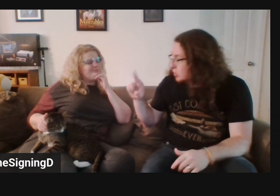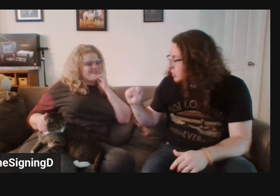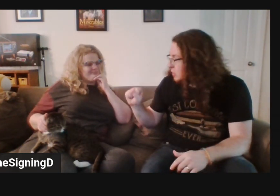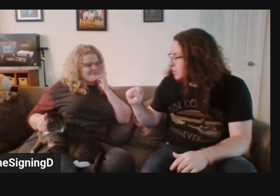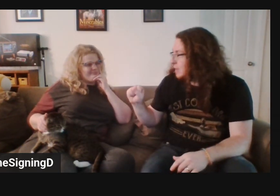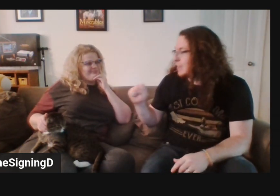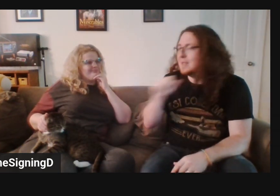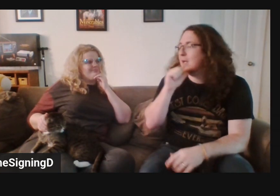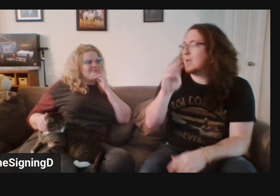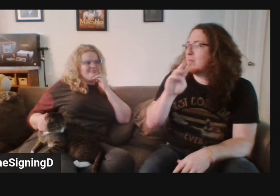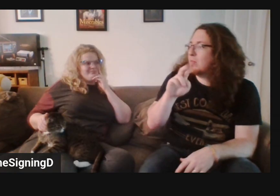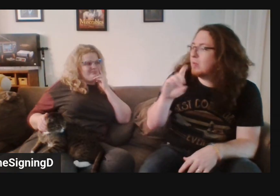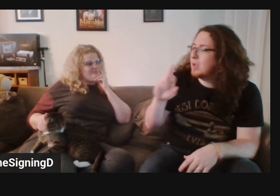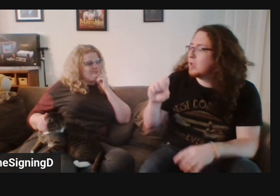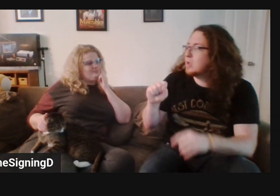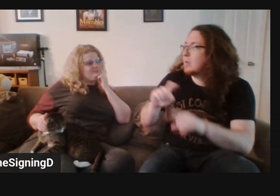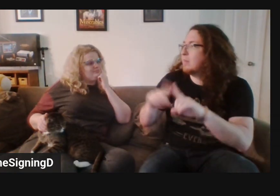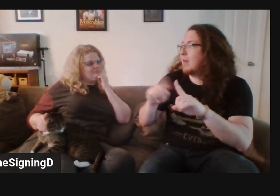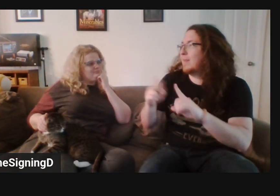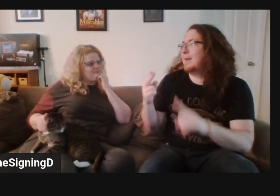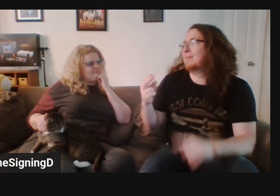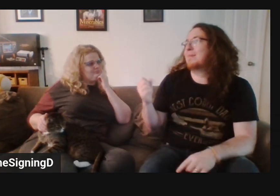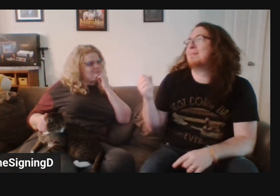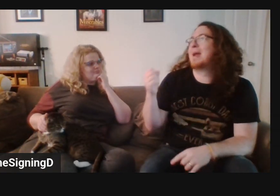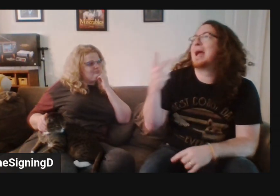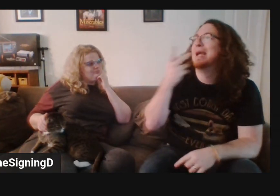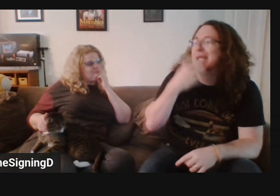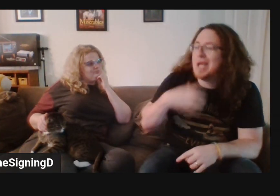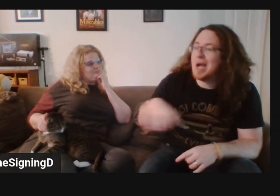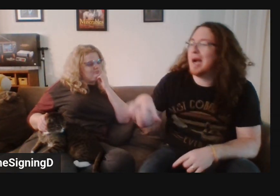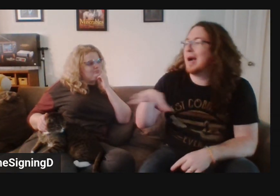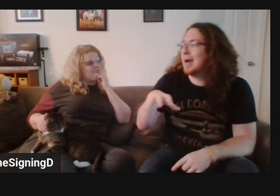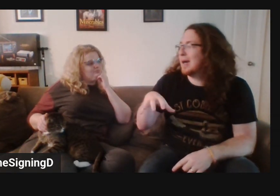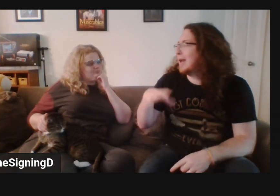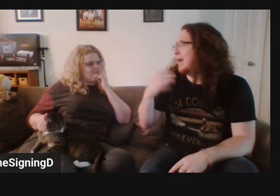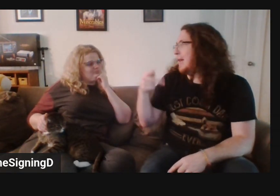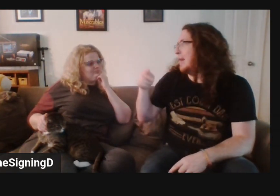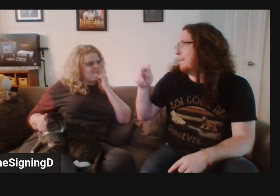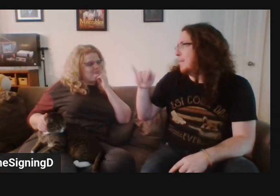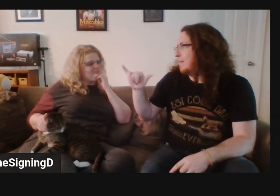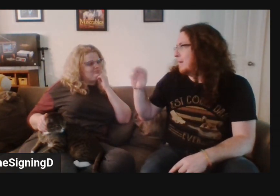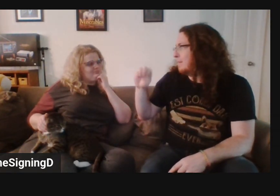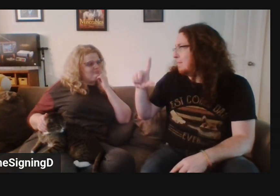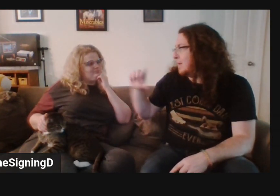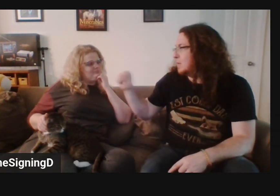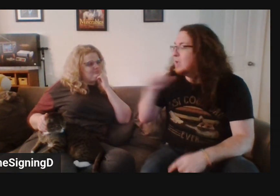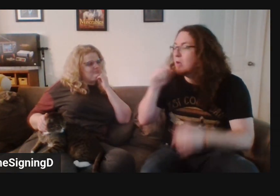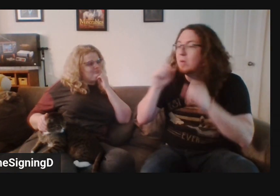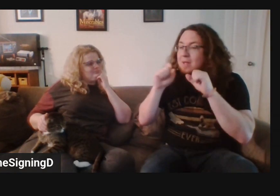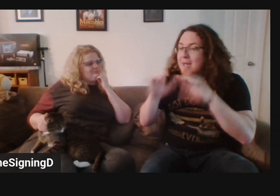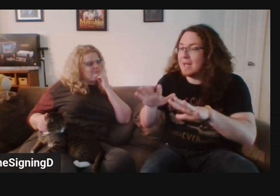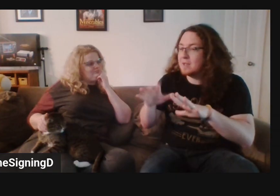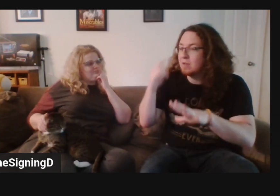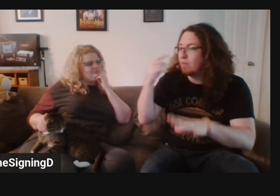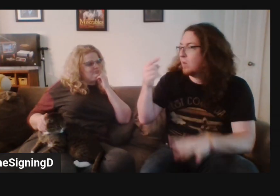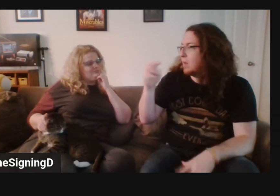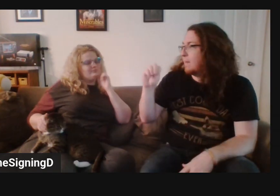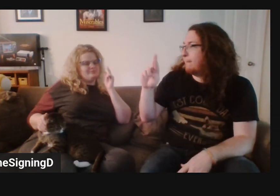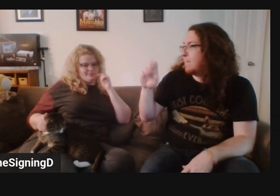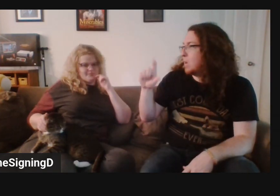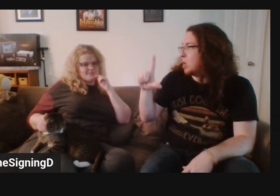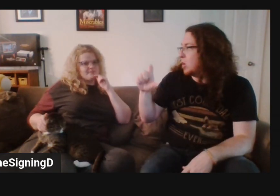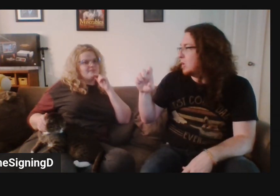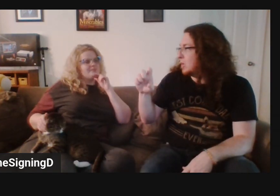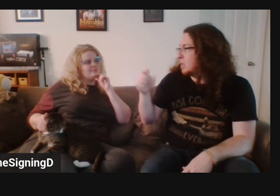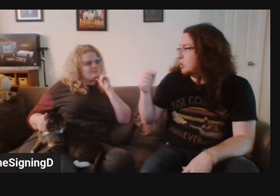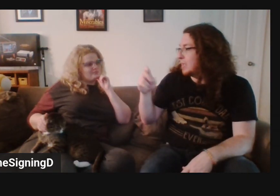not the breeders so much as the backyard breeding Yes. and puppy mills that don't test for the merle gene, and they wind